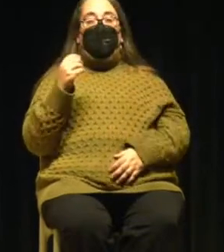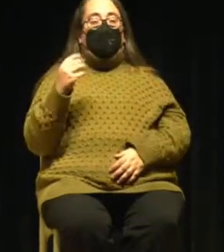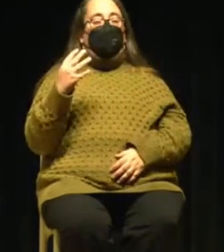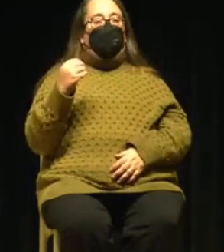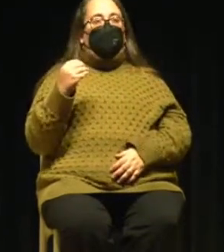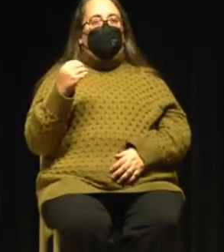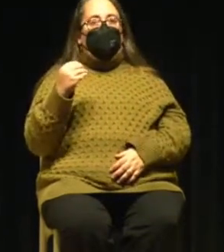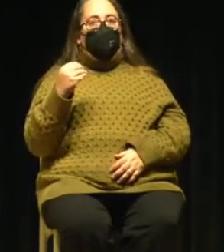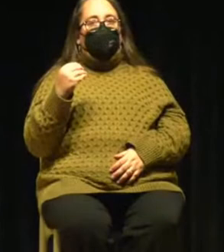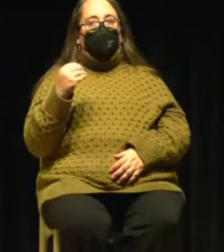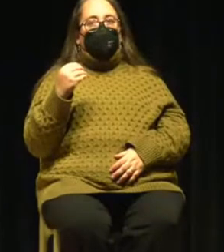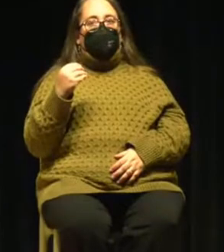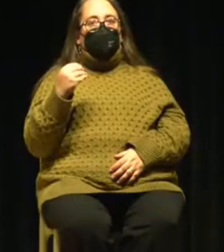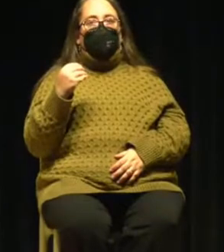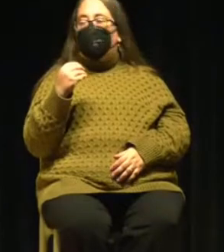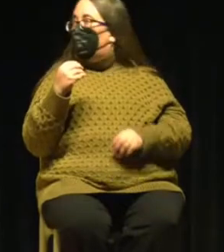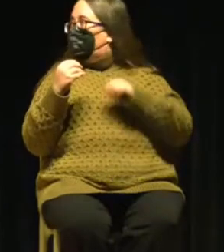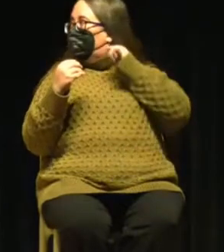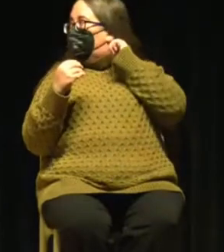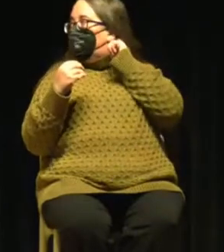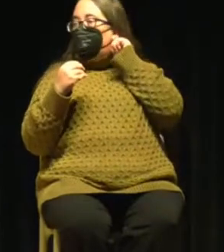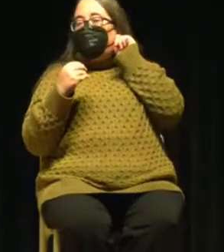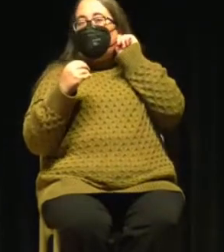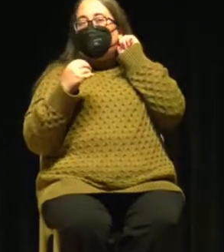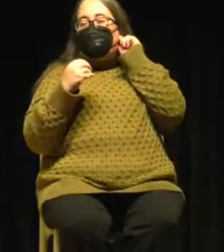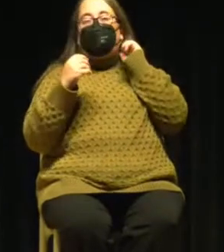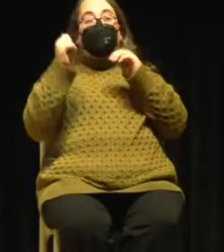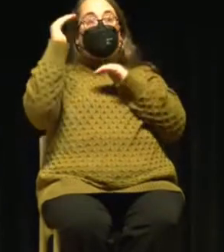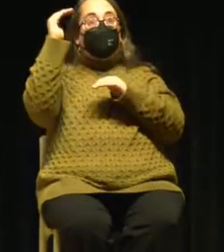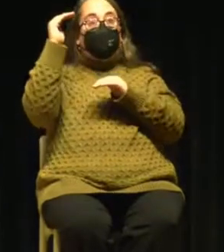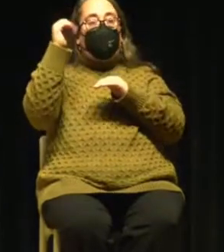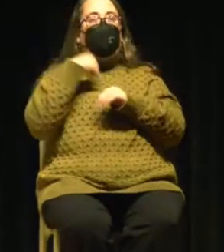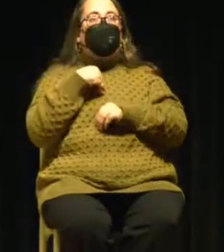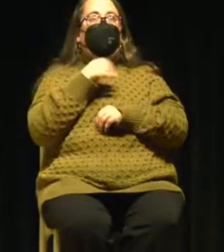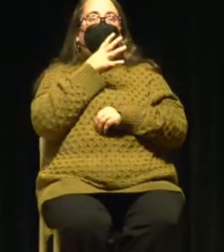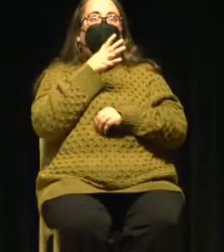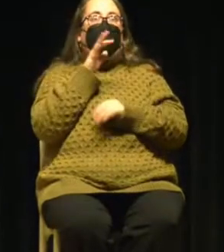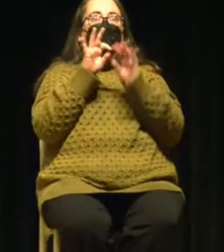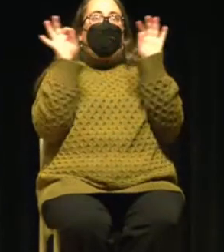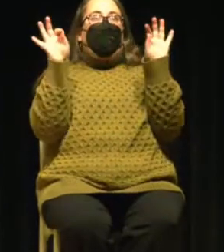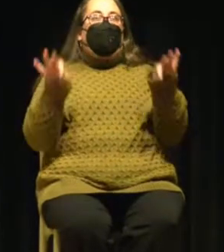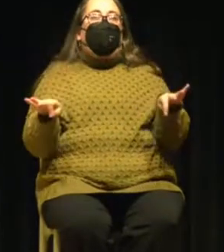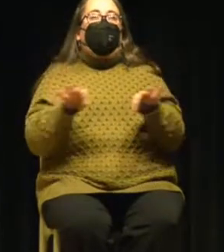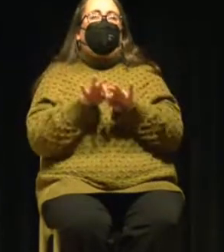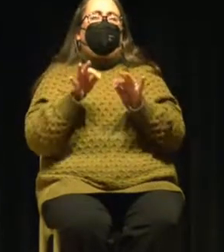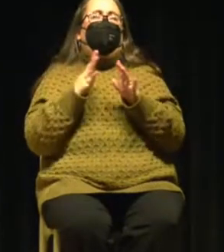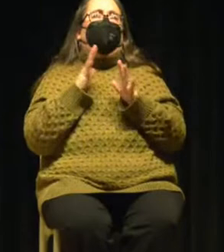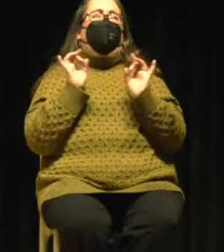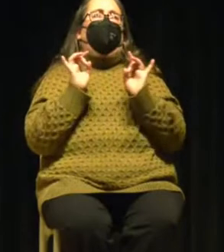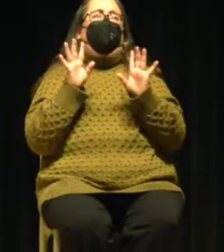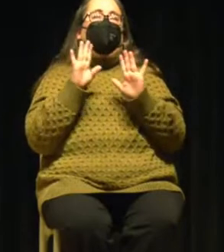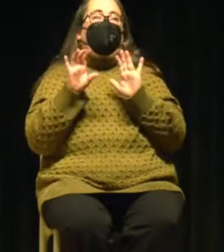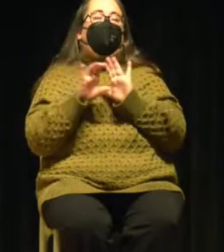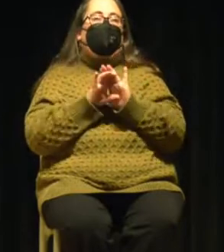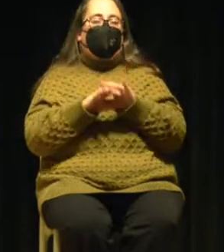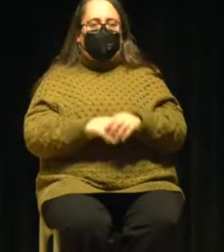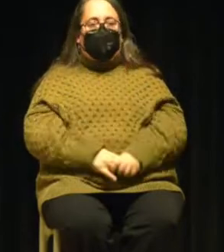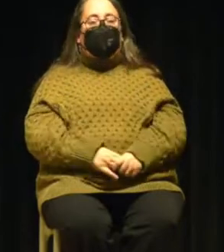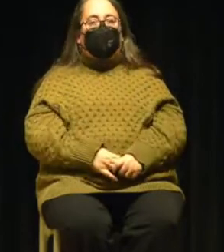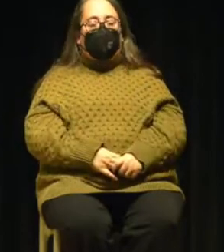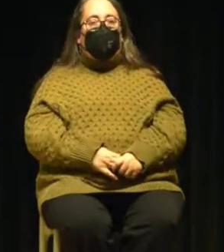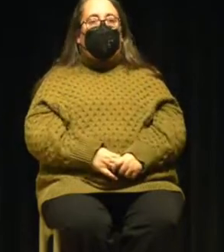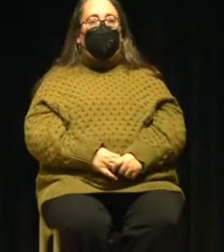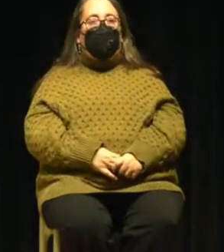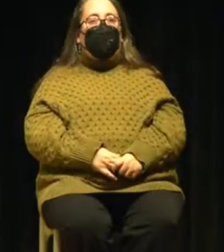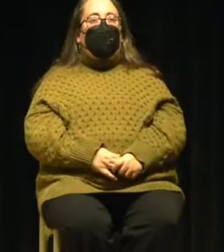showed up, I think like this big in the newspaper. And my mom like framed it. I'm like, it is the most hideous photograph. And so it was just